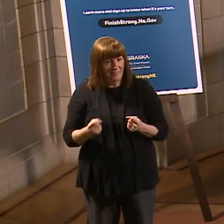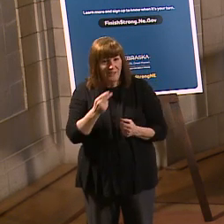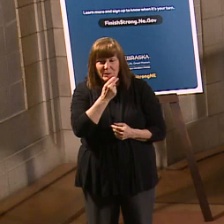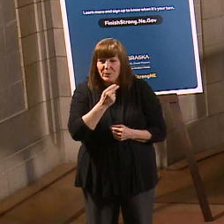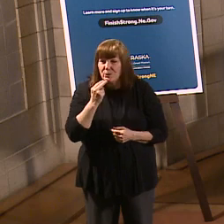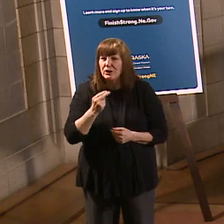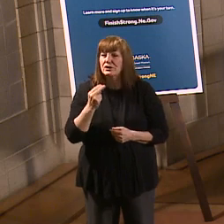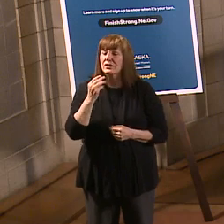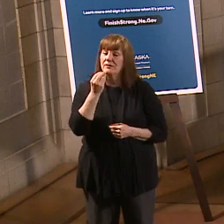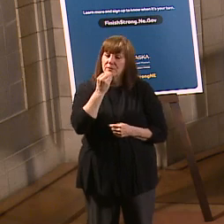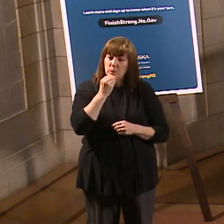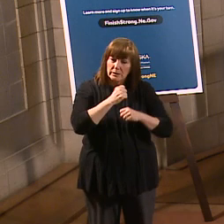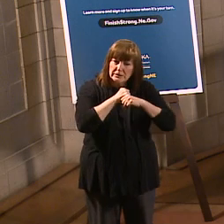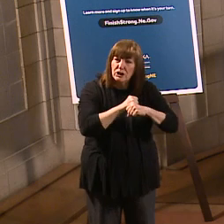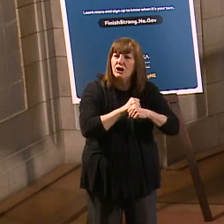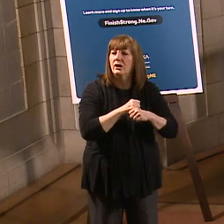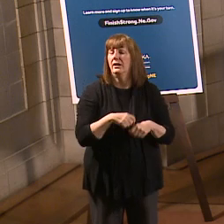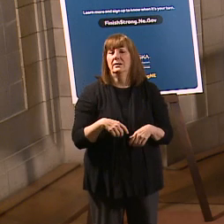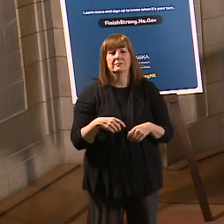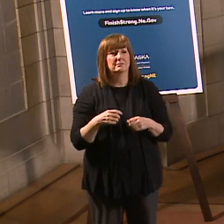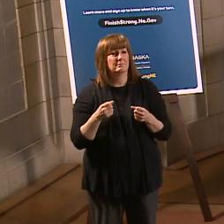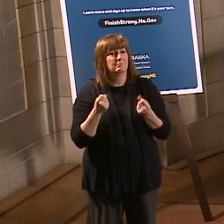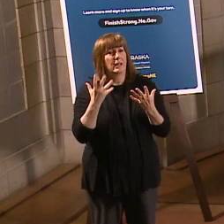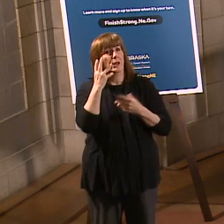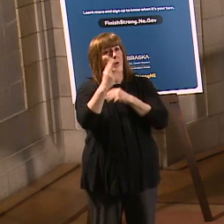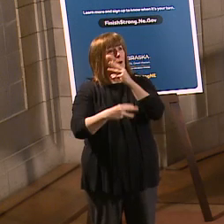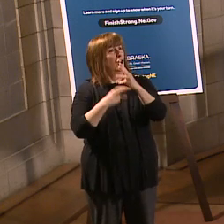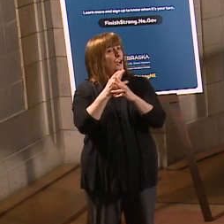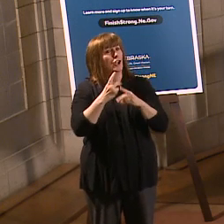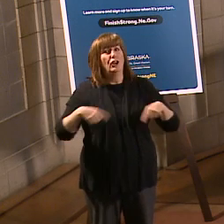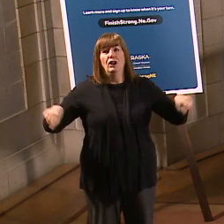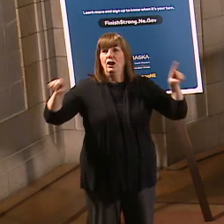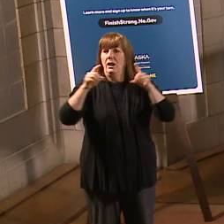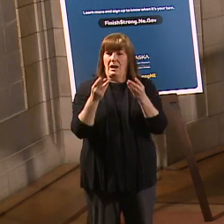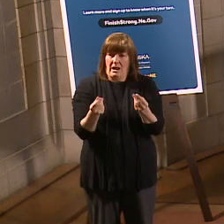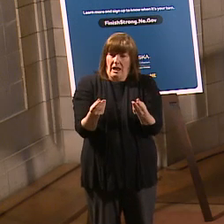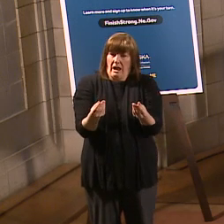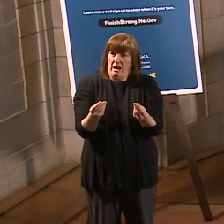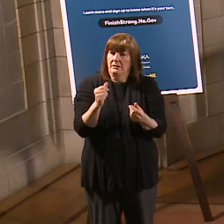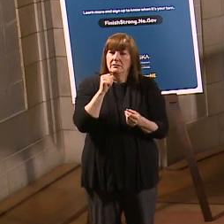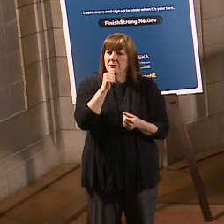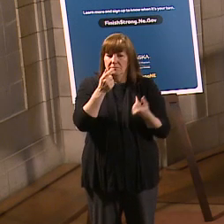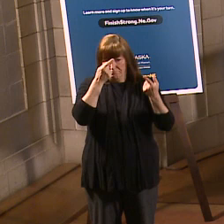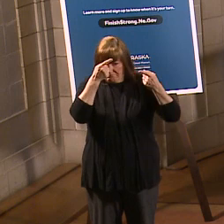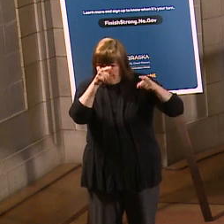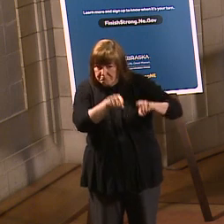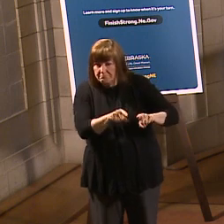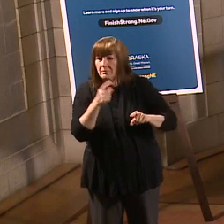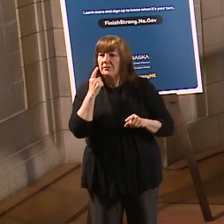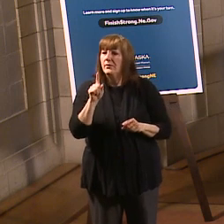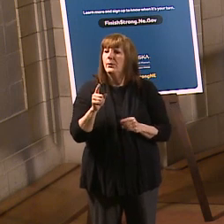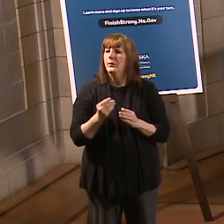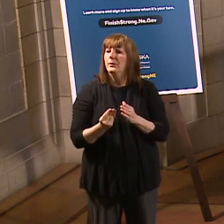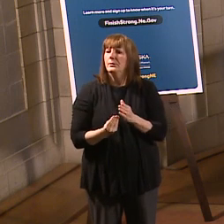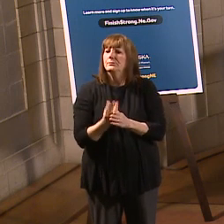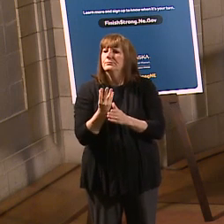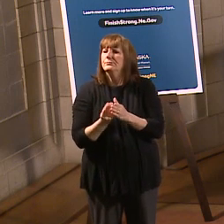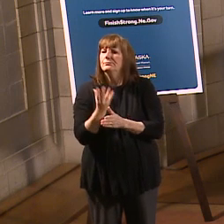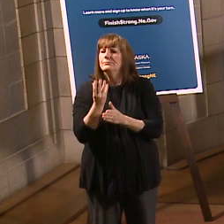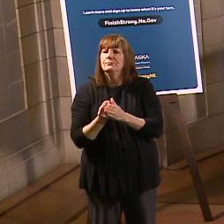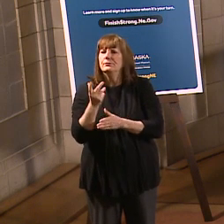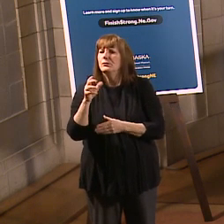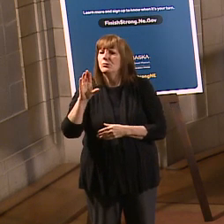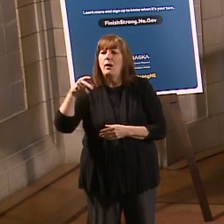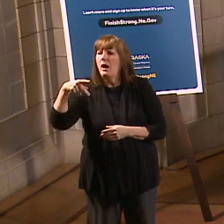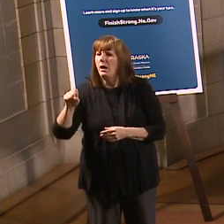food security. Much of the world's landmass is not suitable for arable for crops